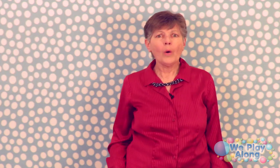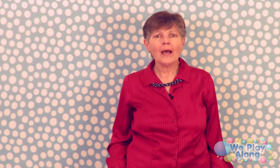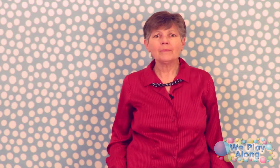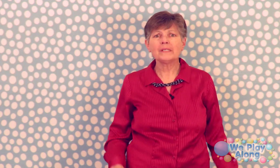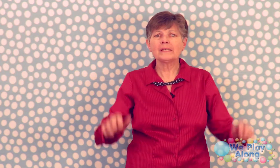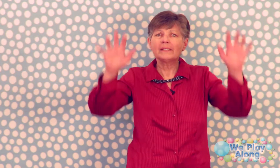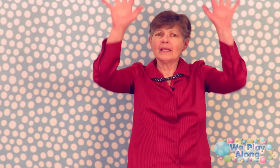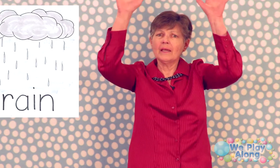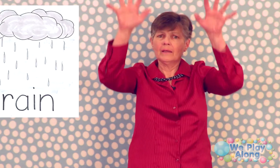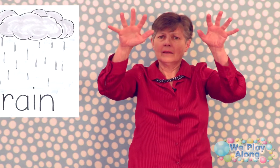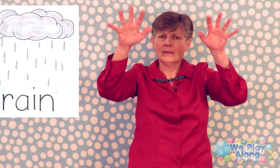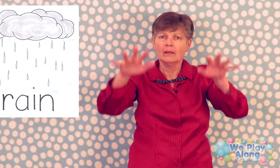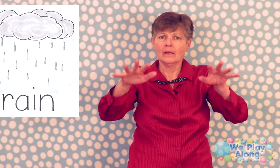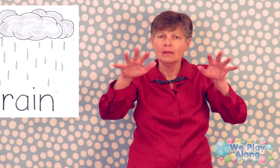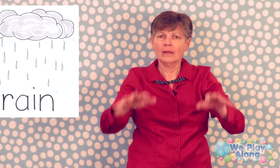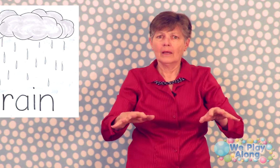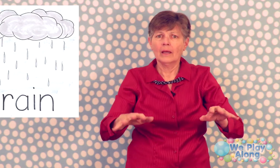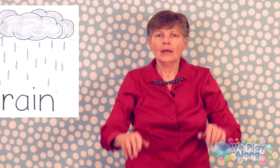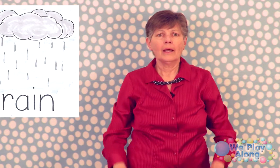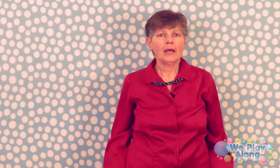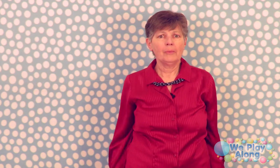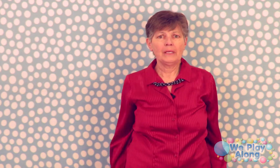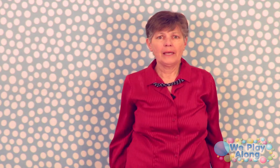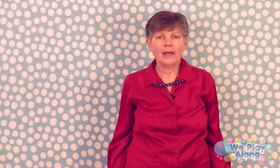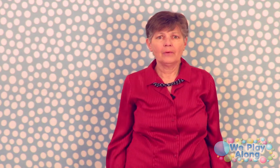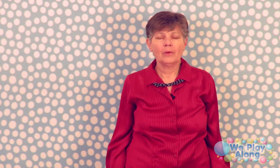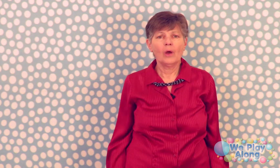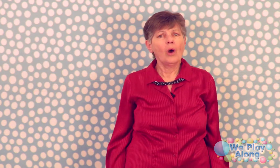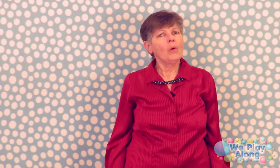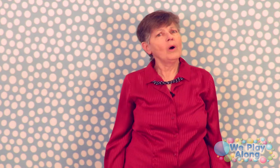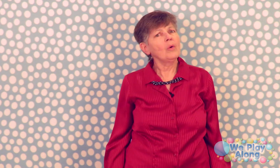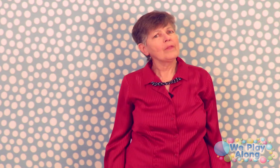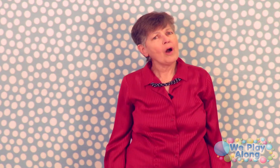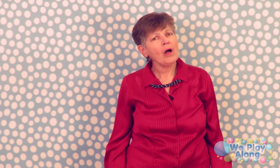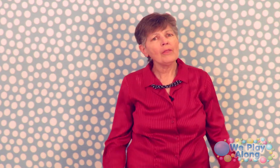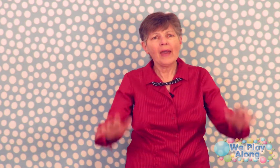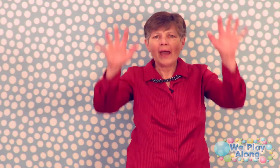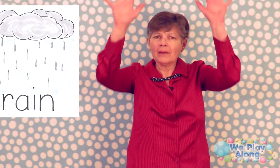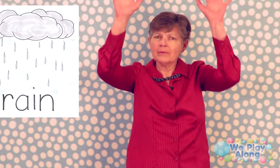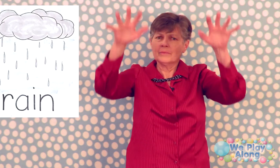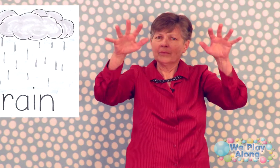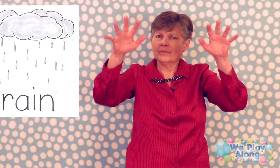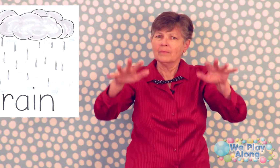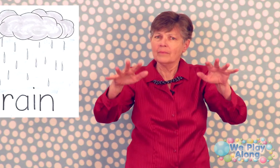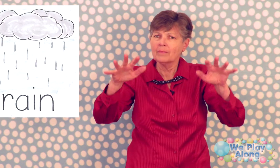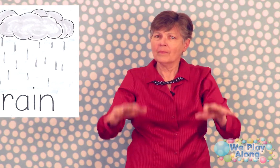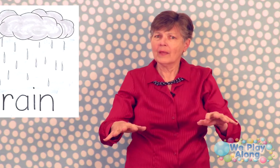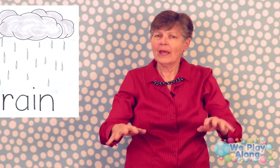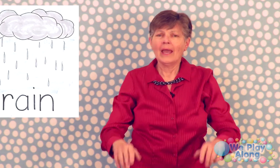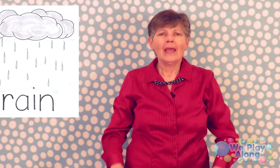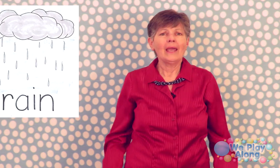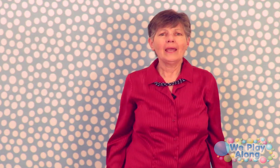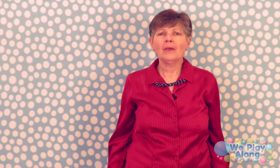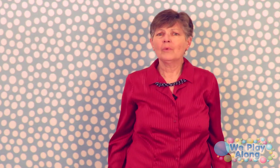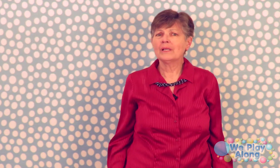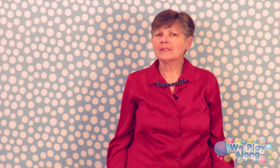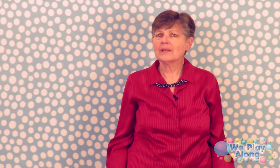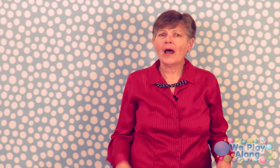woke up to see coming down. Well, with all that, he was